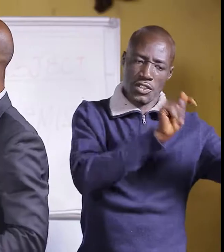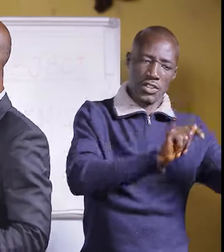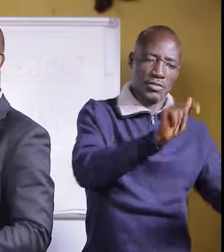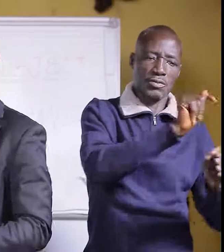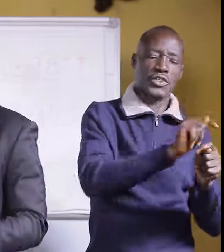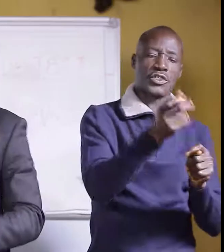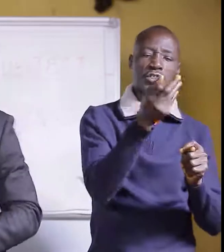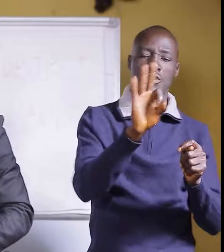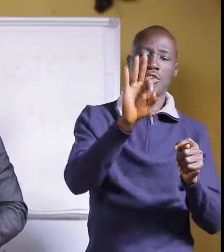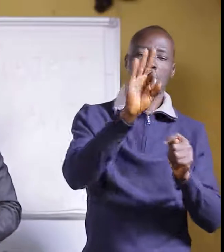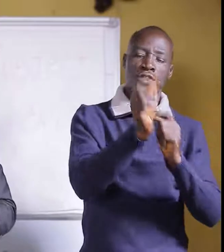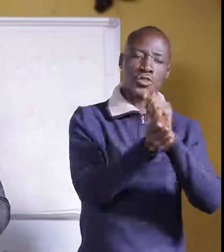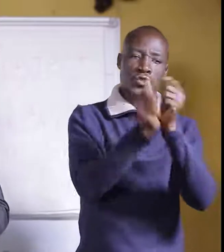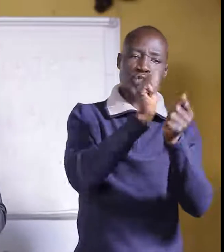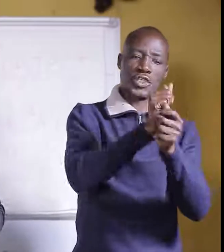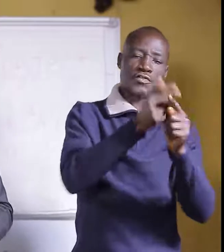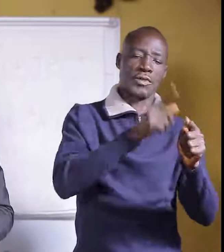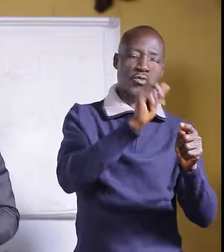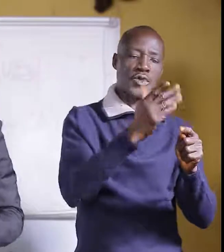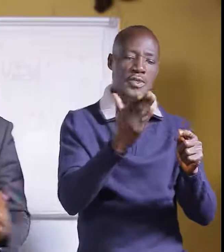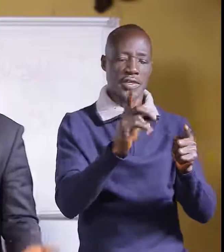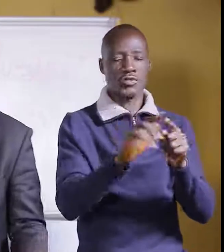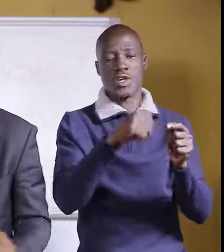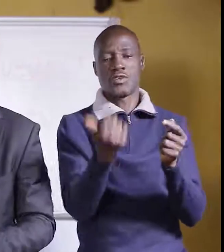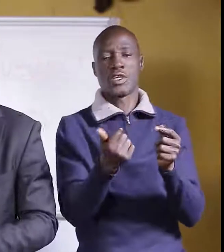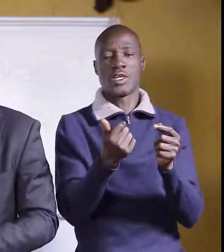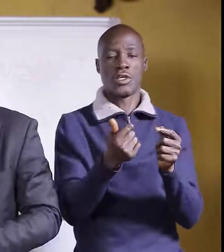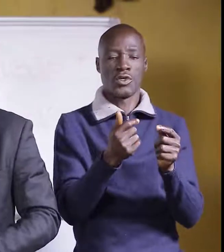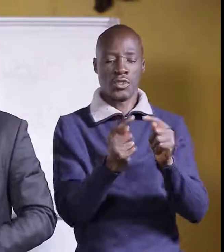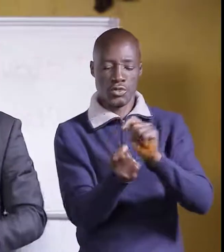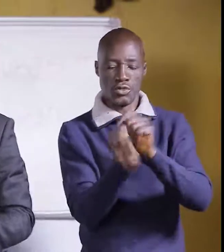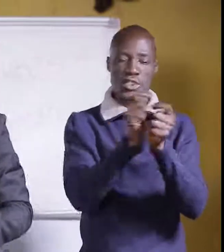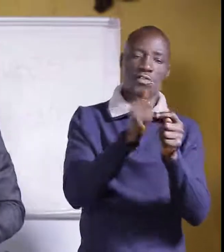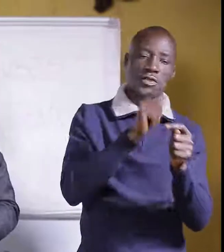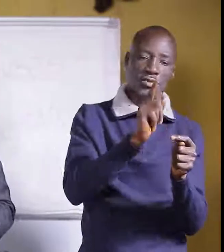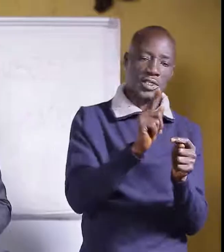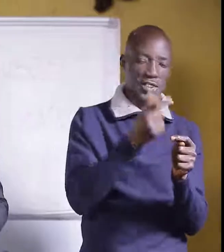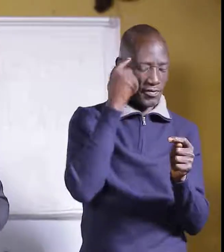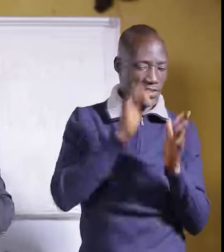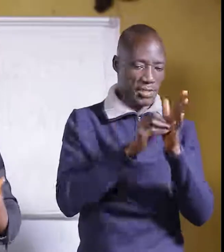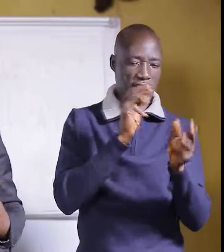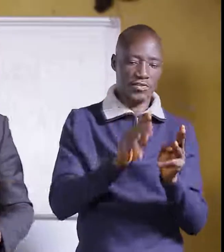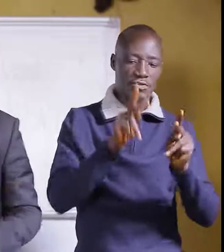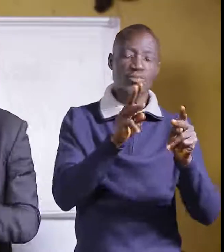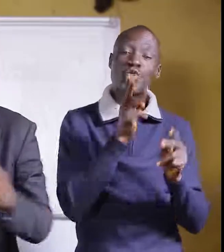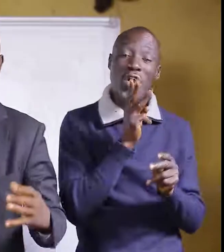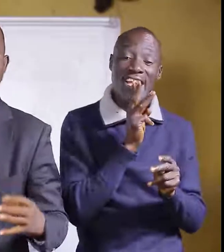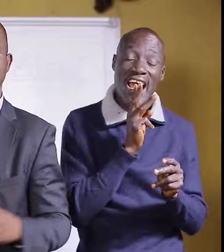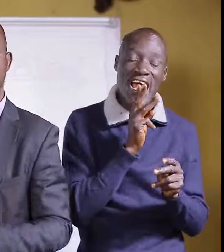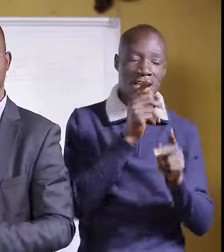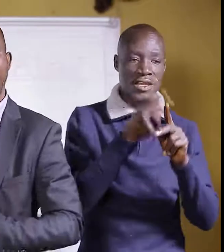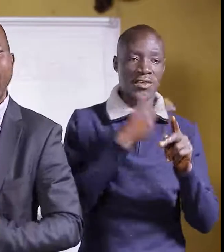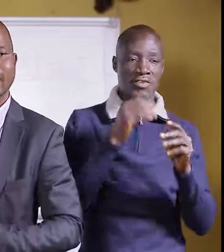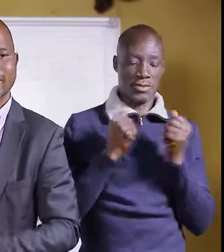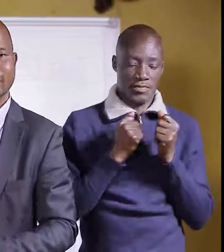The transformation means changing from one particular state to another. For instance, if you put water in the refrigerator, it solidifies